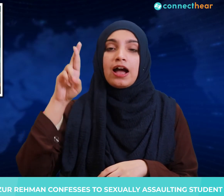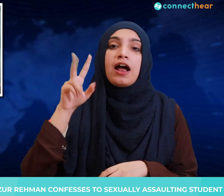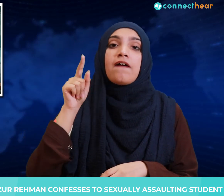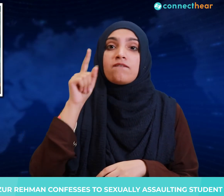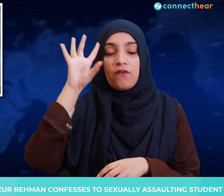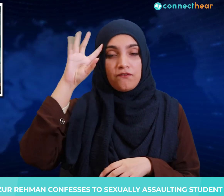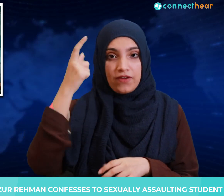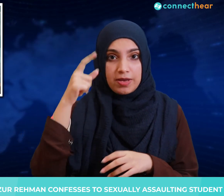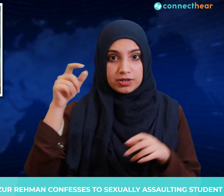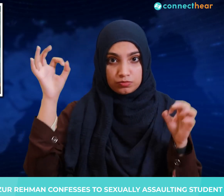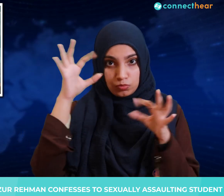ban.